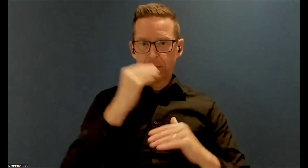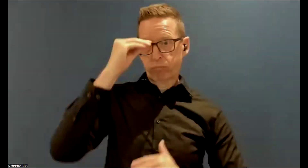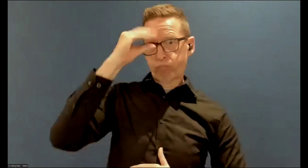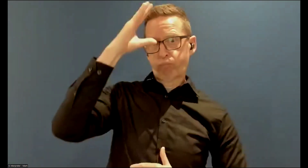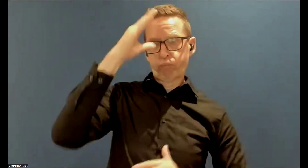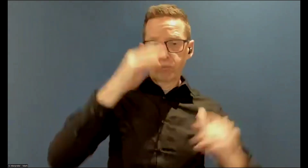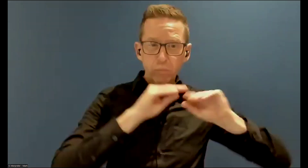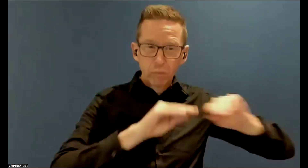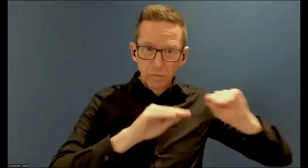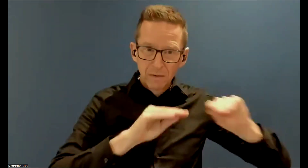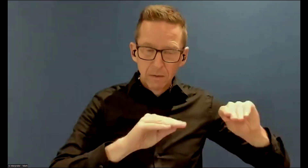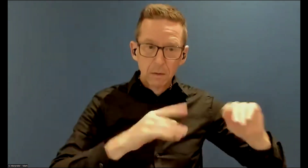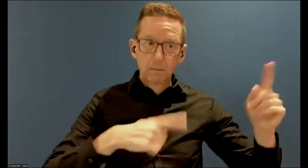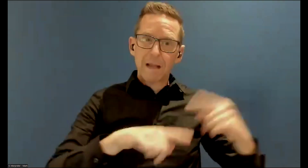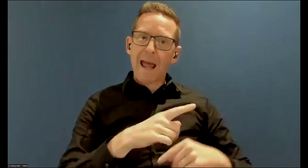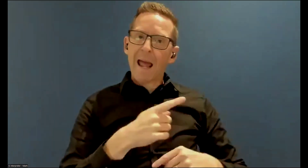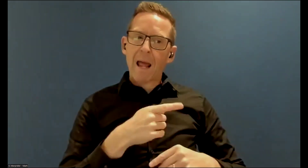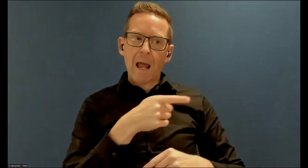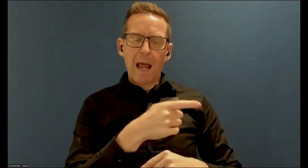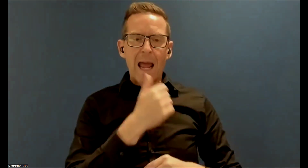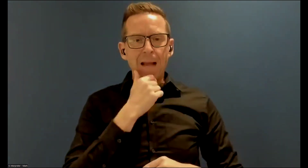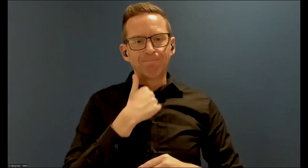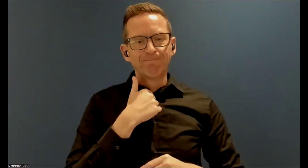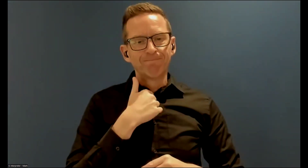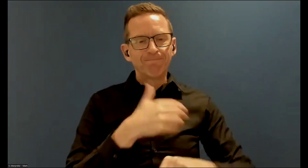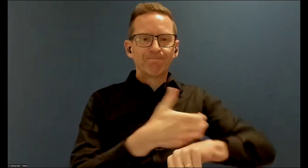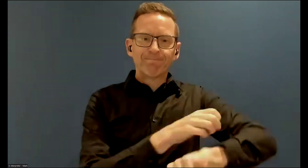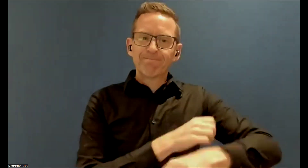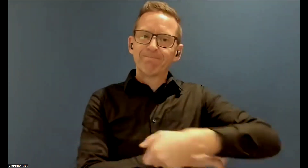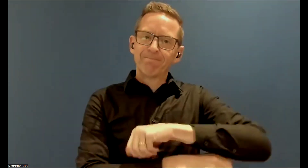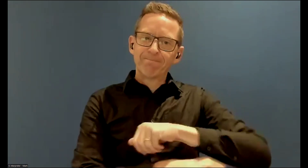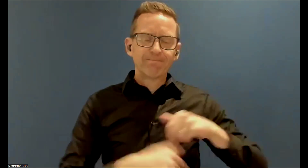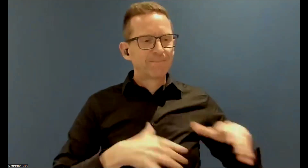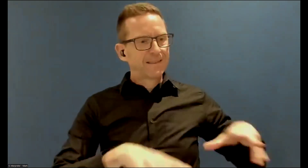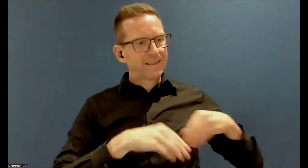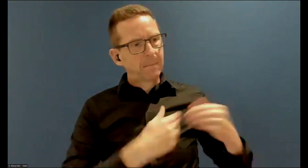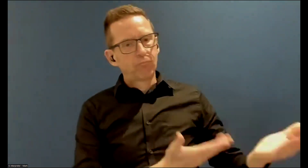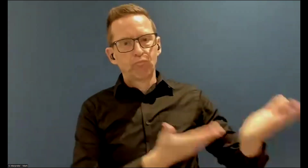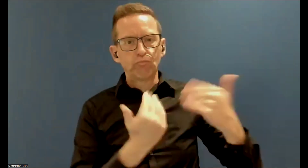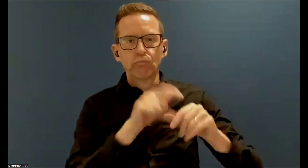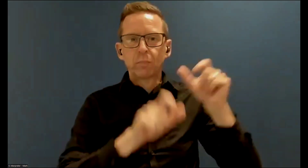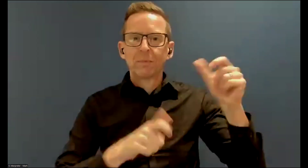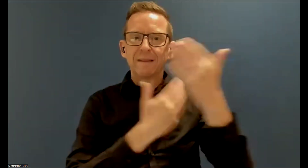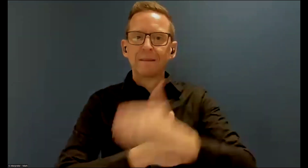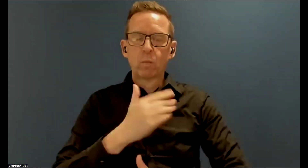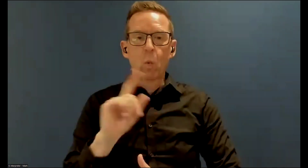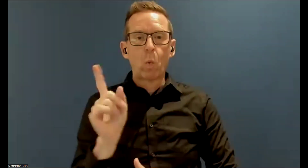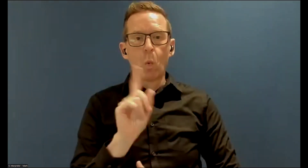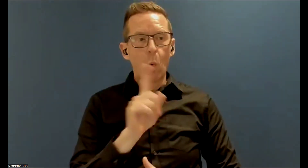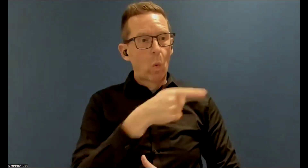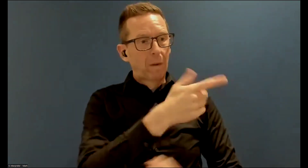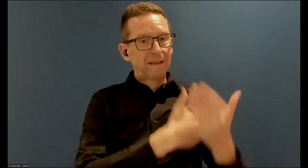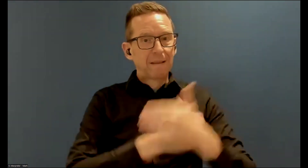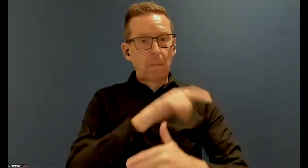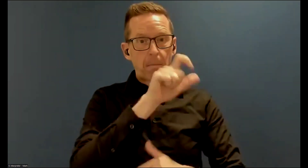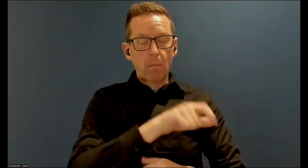are willing to welcome people and that people are not experiencing violence and abuse when they come into the community. Thank you so much,